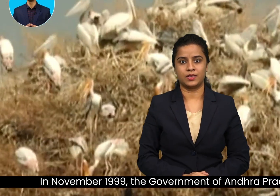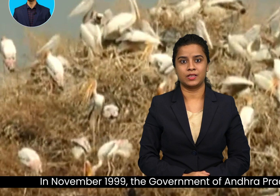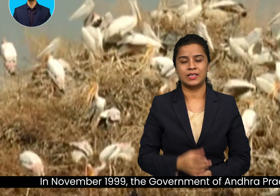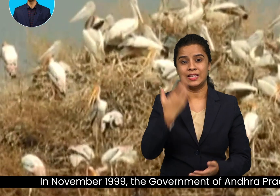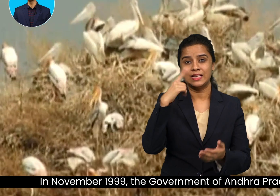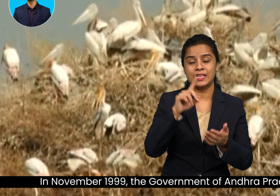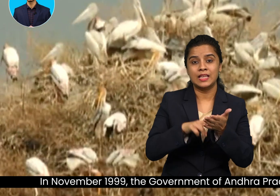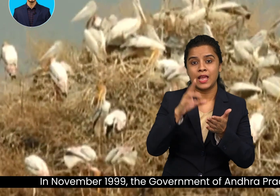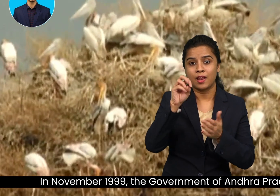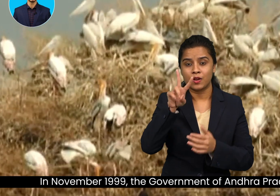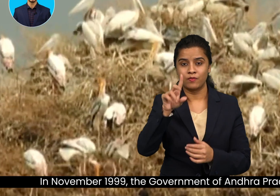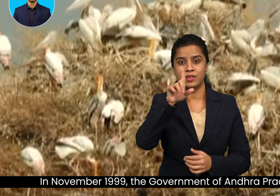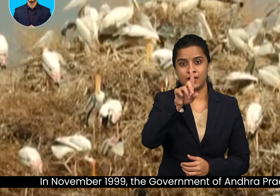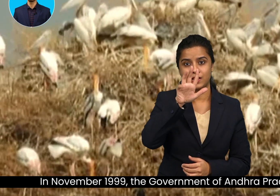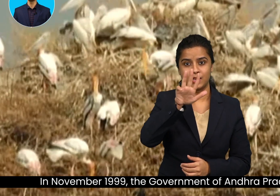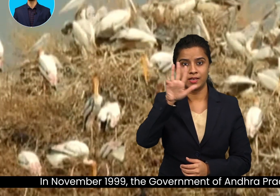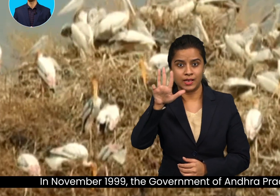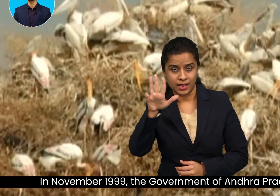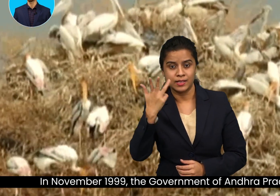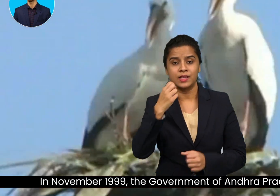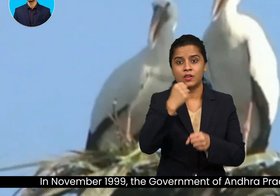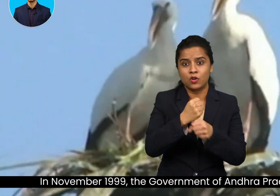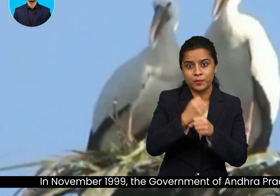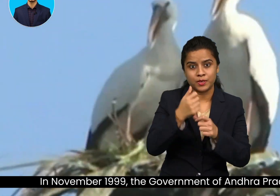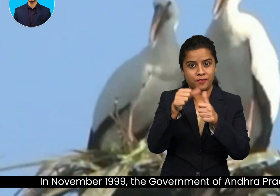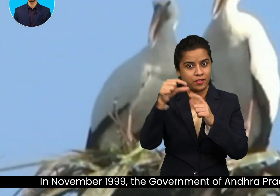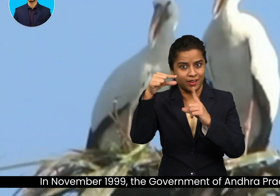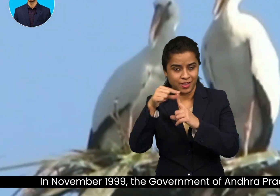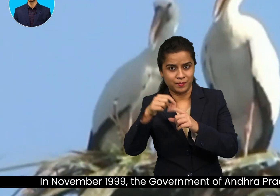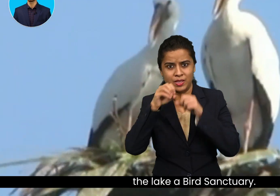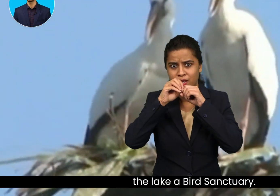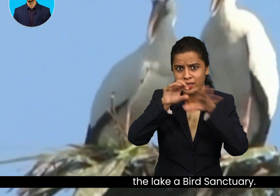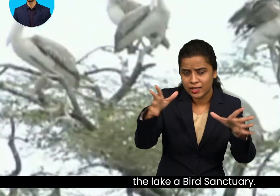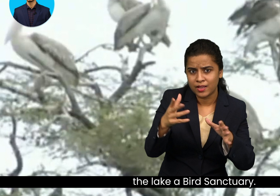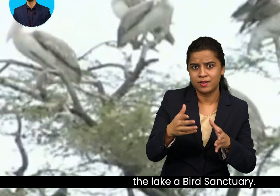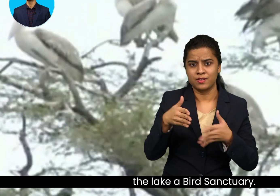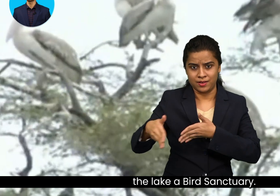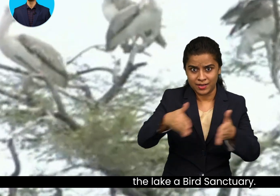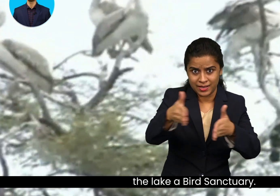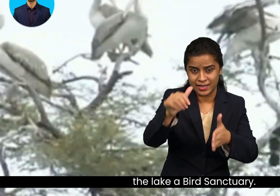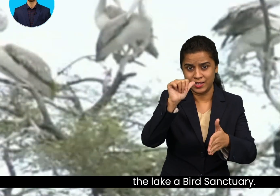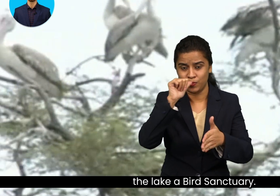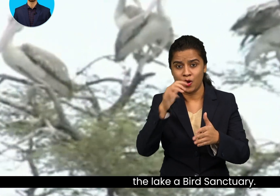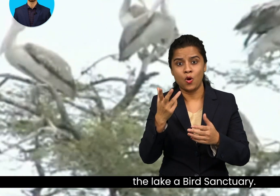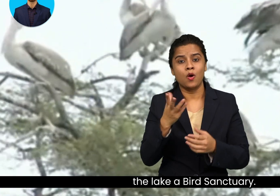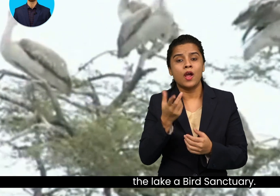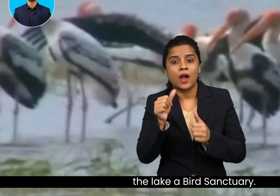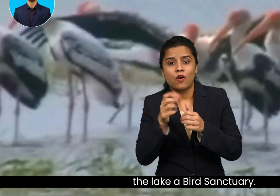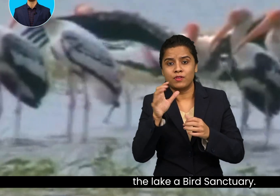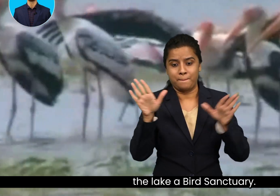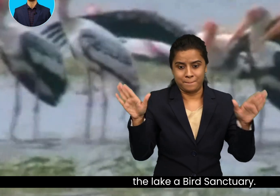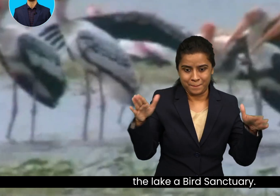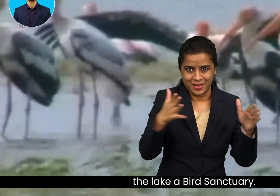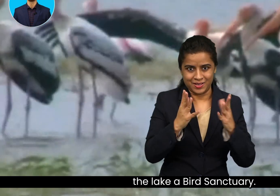In November 1999, the government of Andhra Pradesh declared the lake a bird sanctuary.